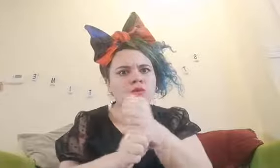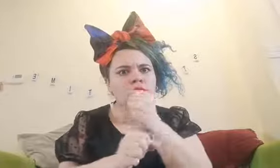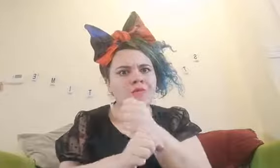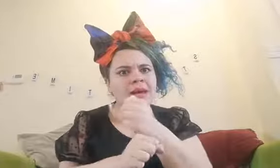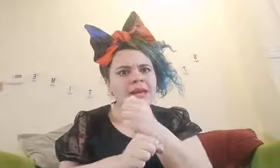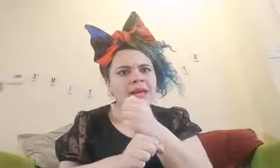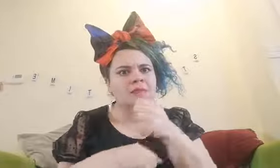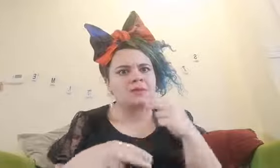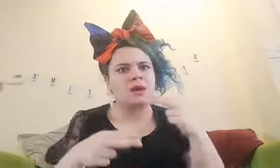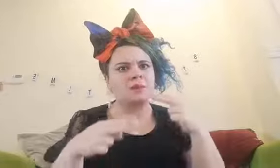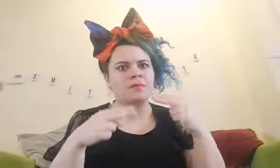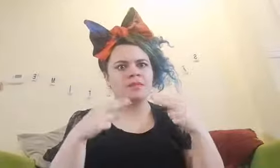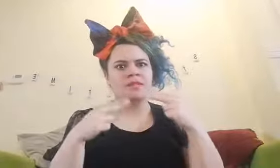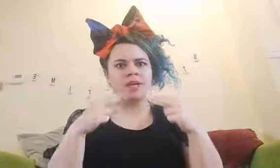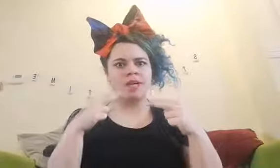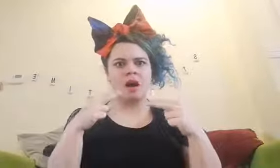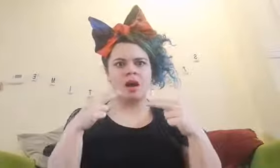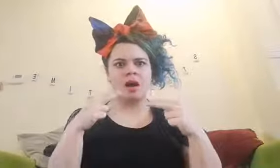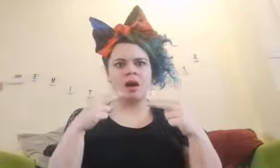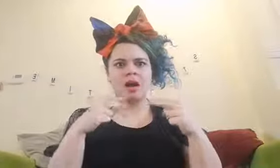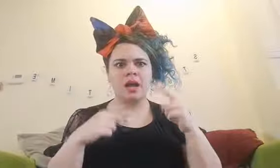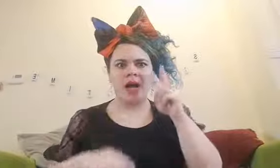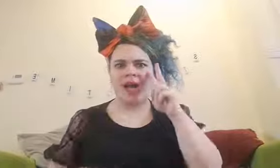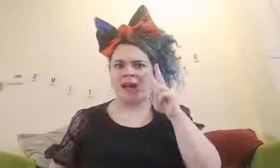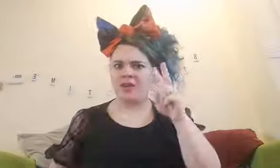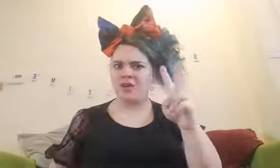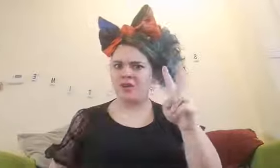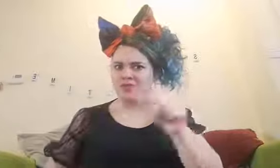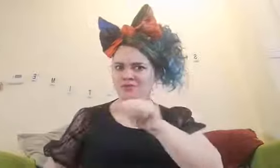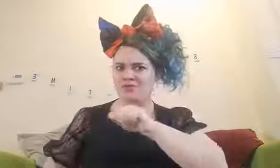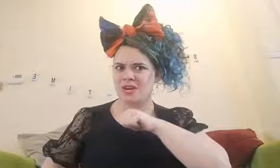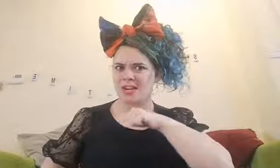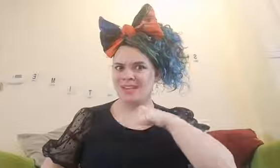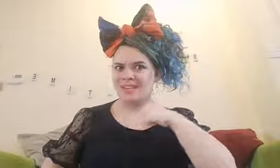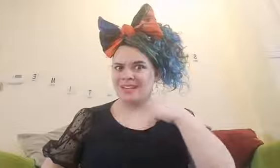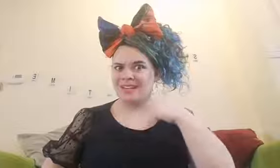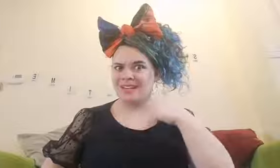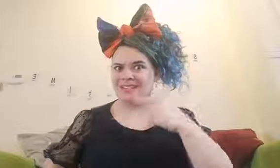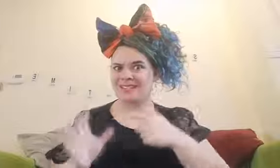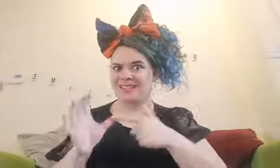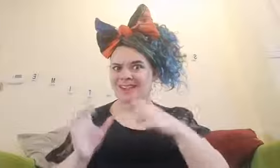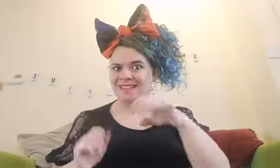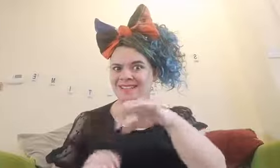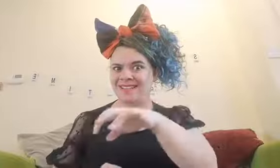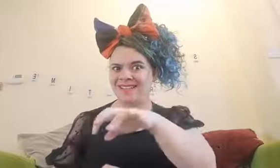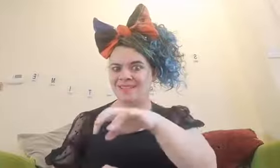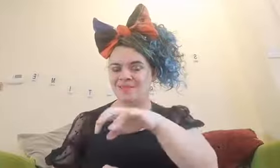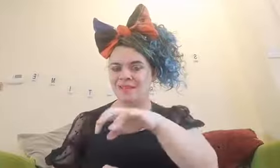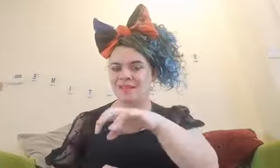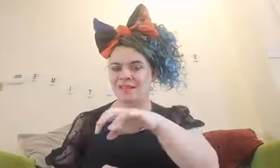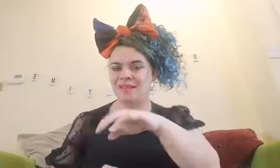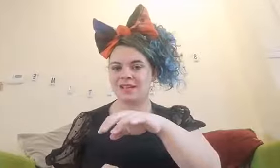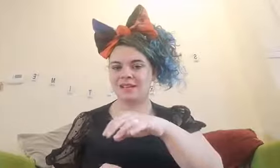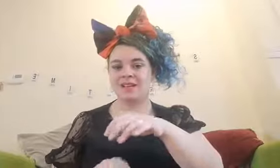you've made some dinner. That looks really nice, Anansi.